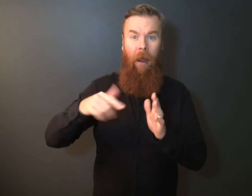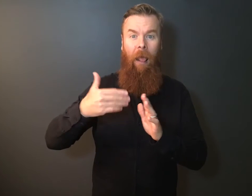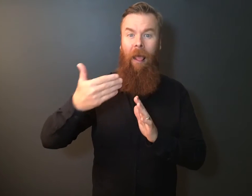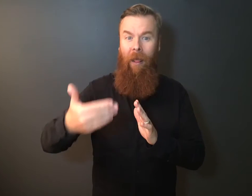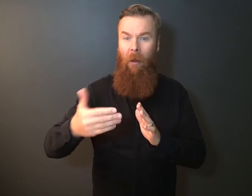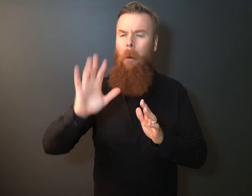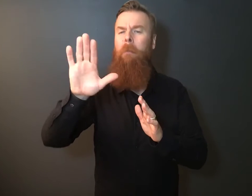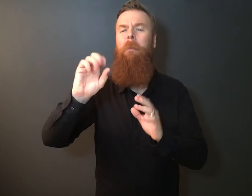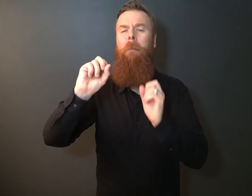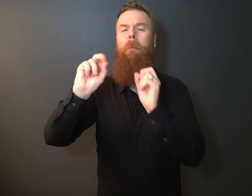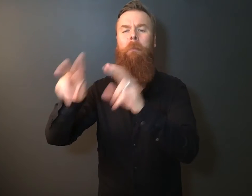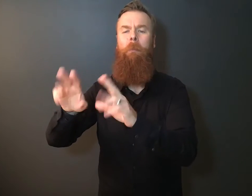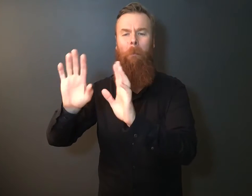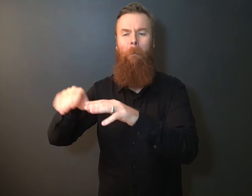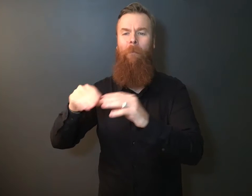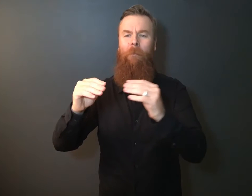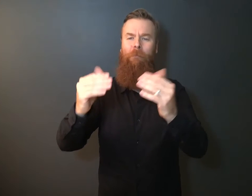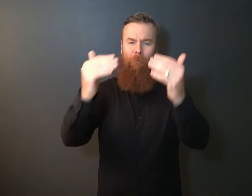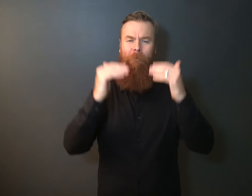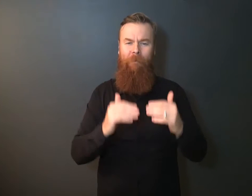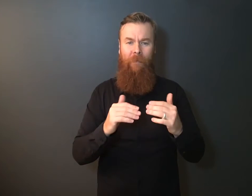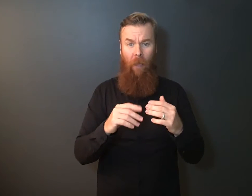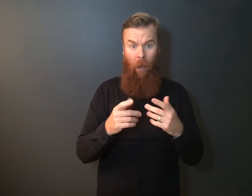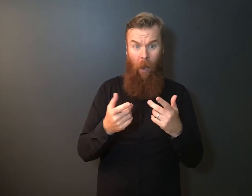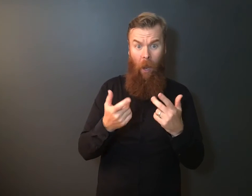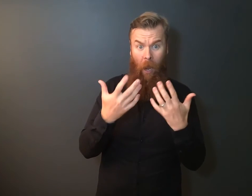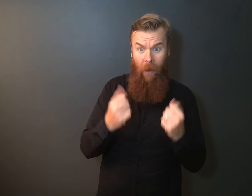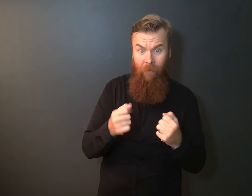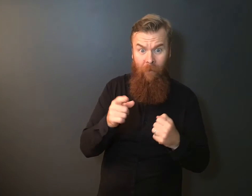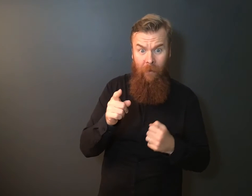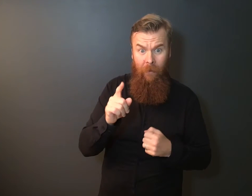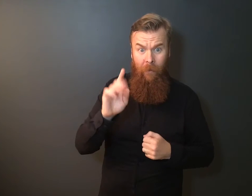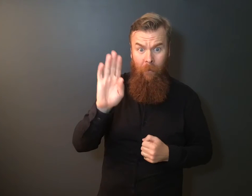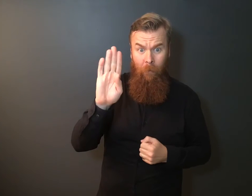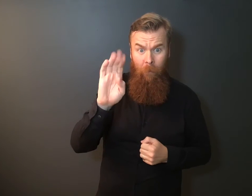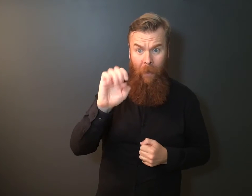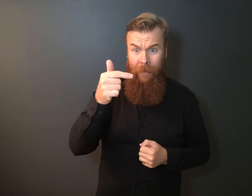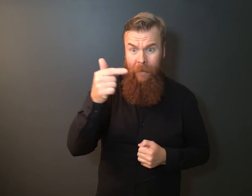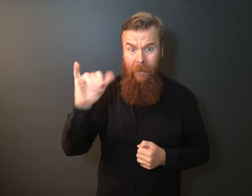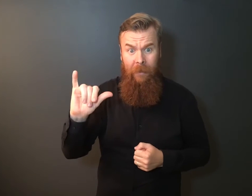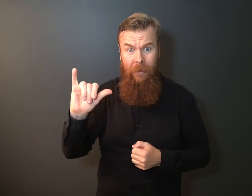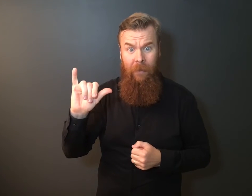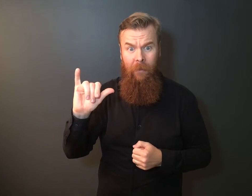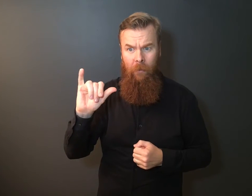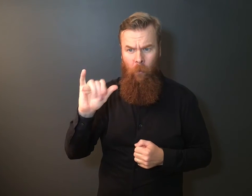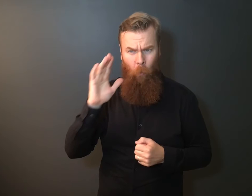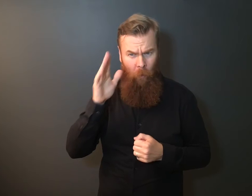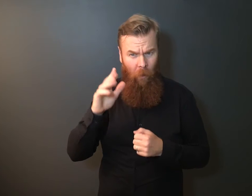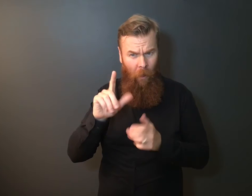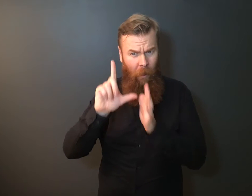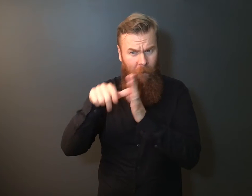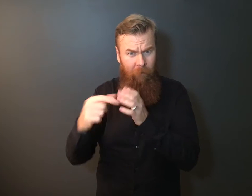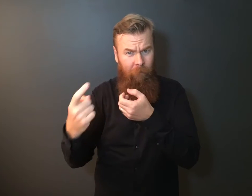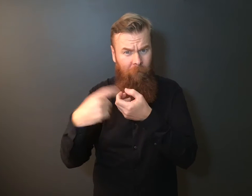have Betty here or not yet? Because I thought she was going to join a bit later as well. So I don't know if Betty is